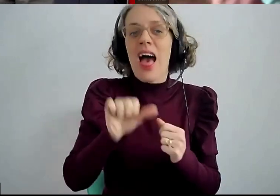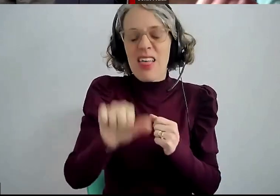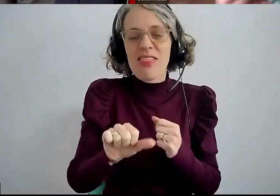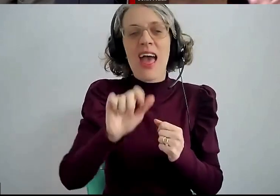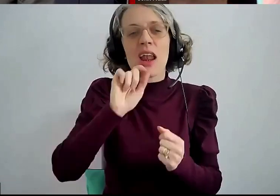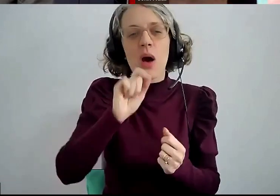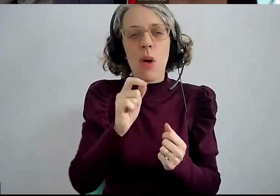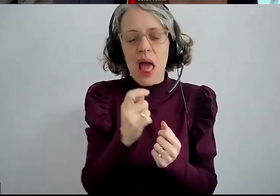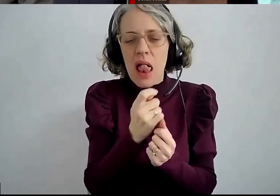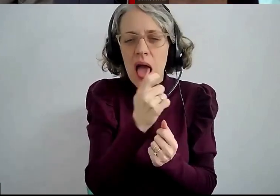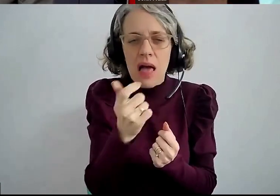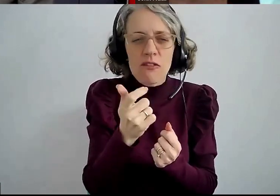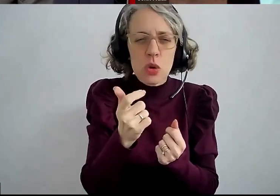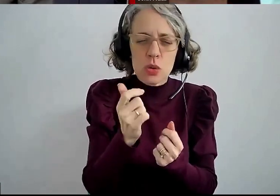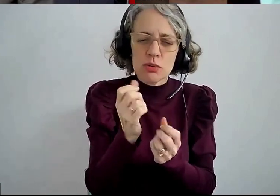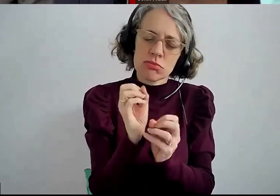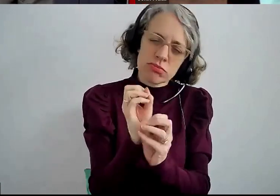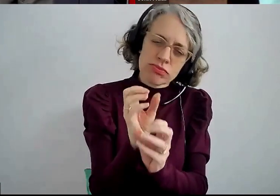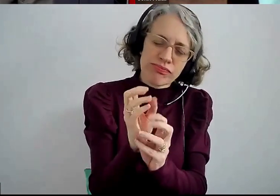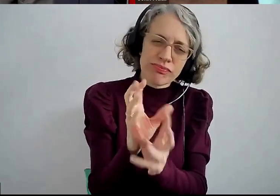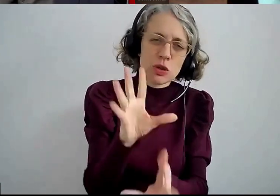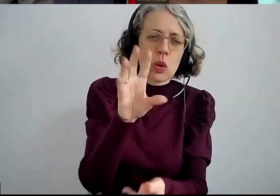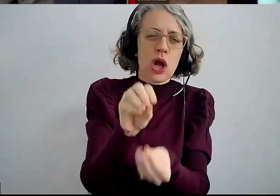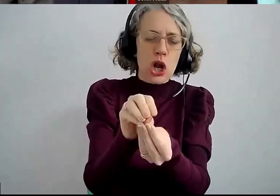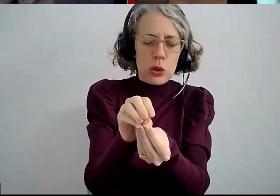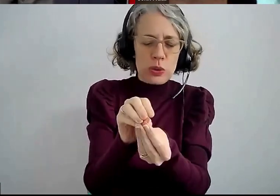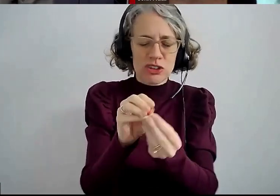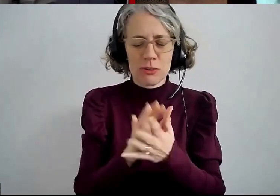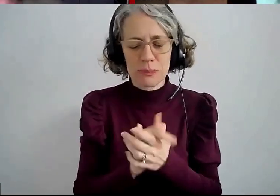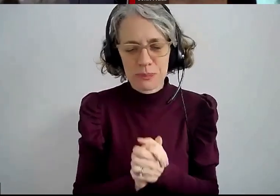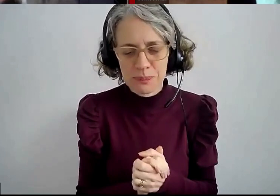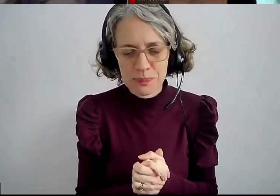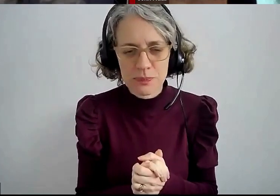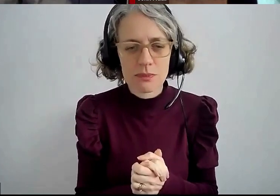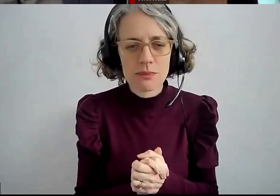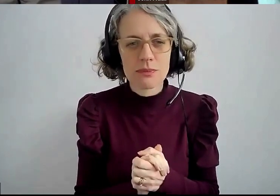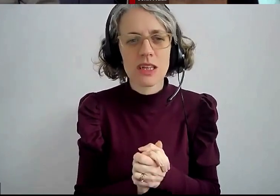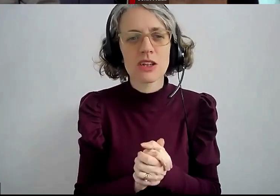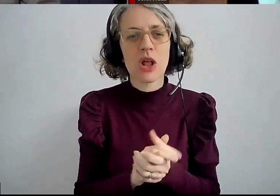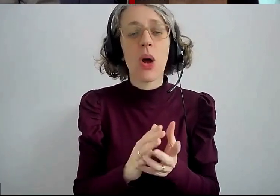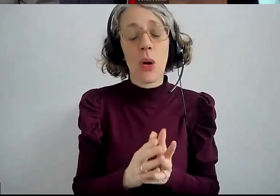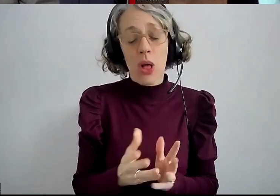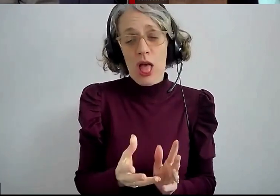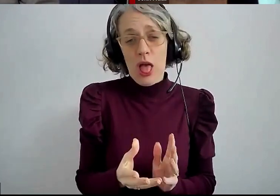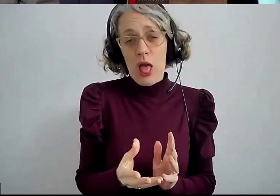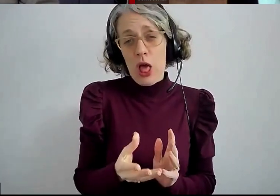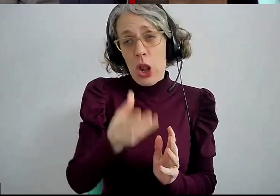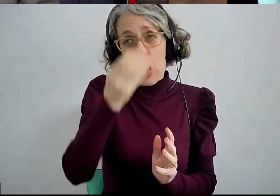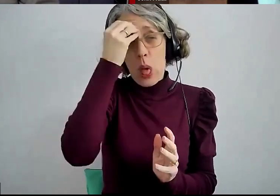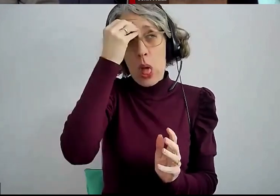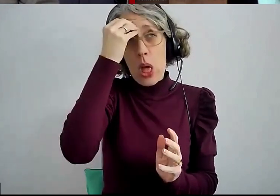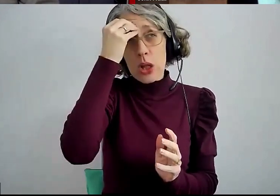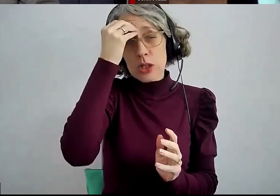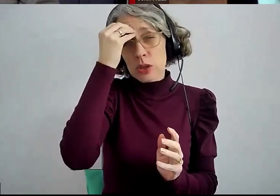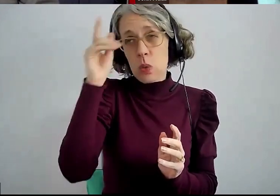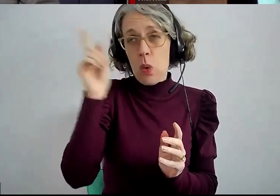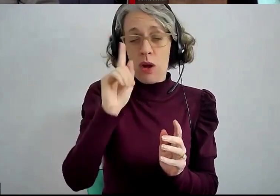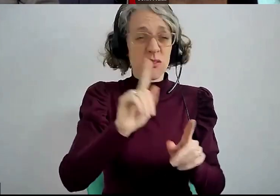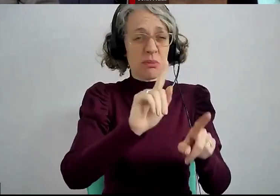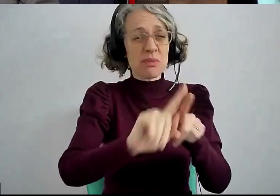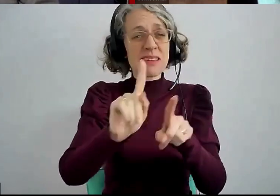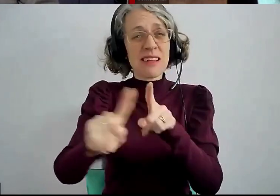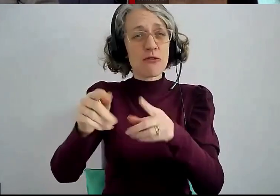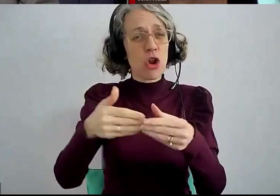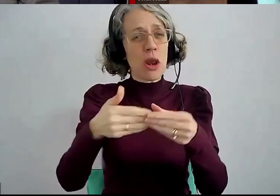of conclusion. I think the thing I've learned most from all these different leaders in